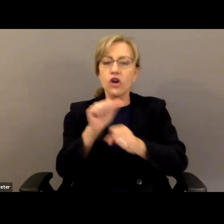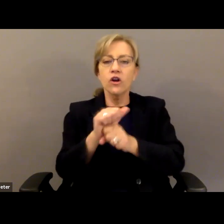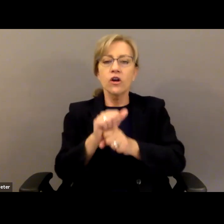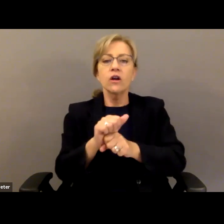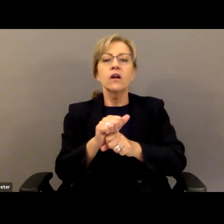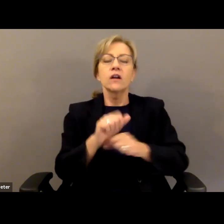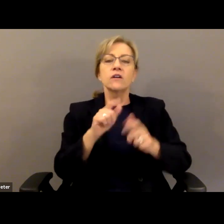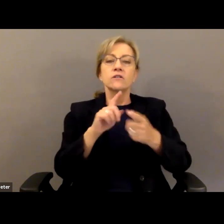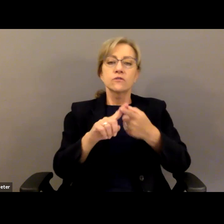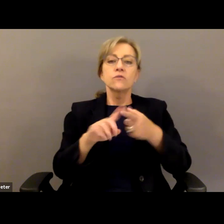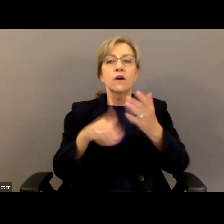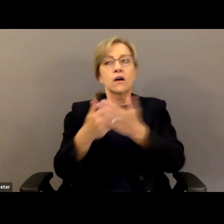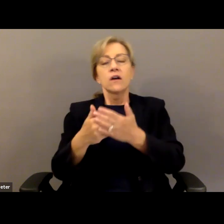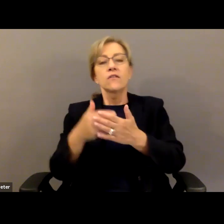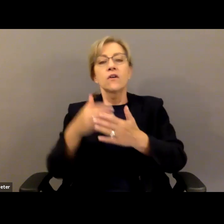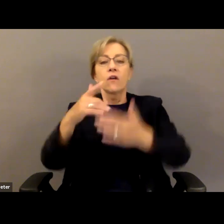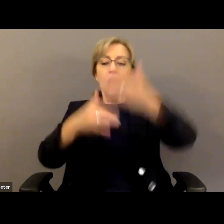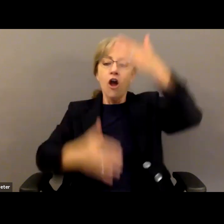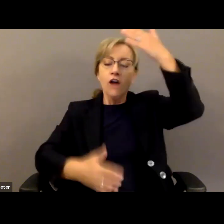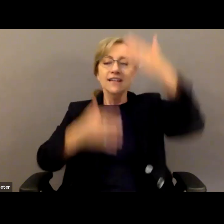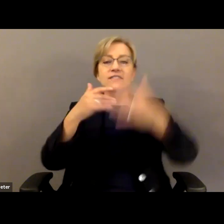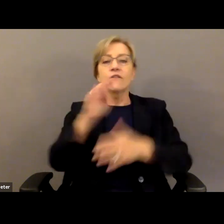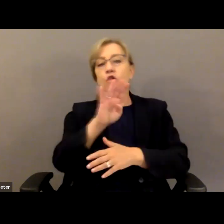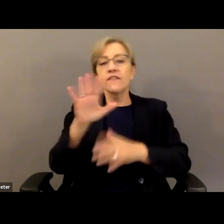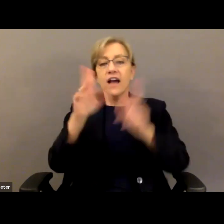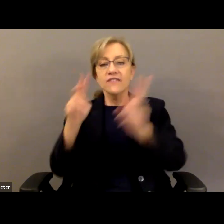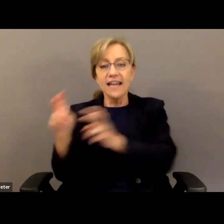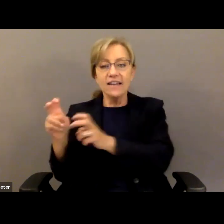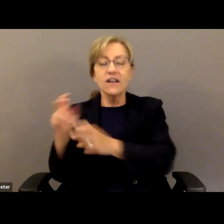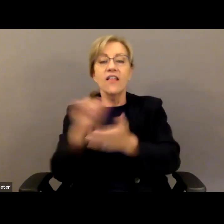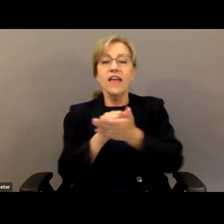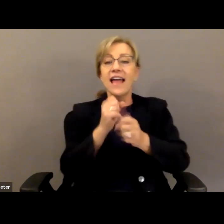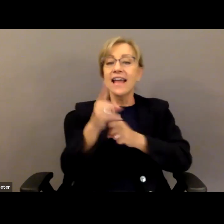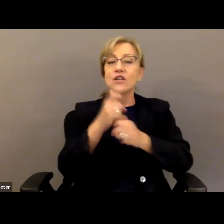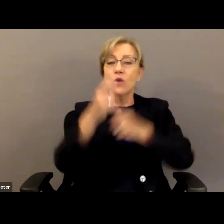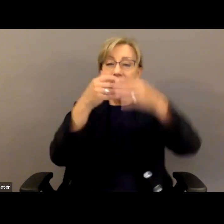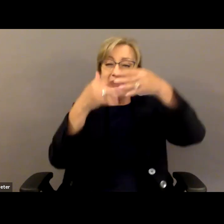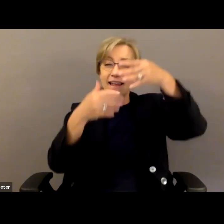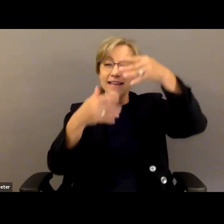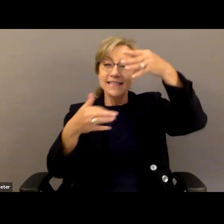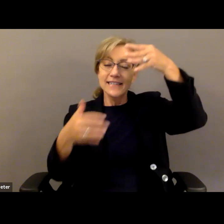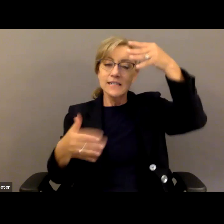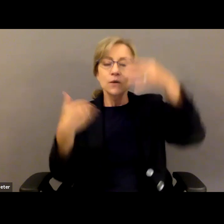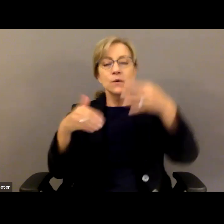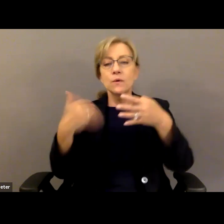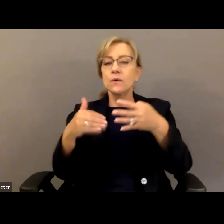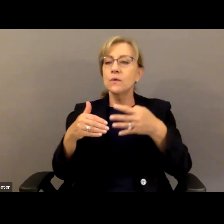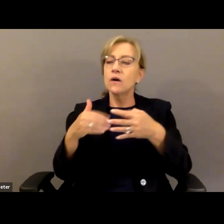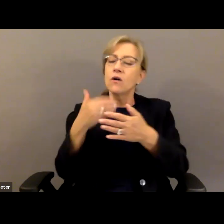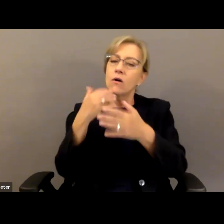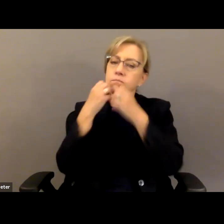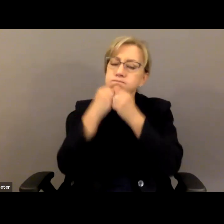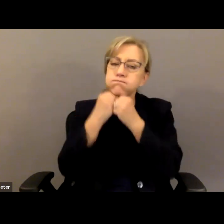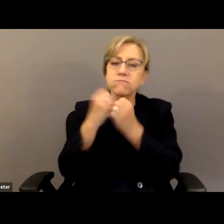list of 45 titles, give or take a few. This annual long list is an invaluable resource for Readers Advisory and book